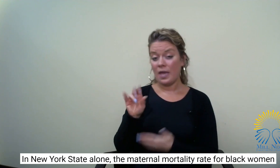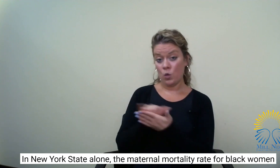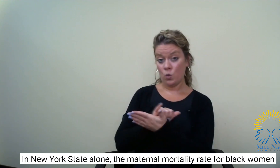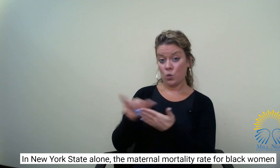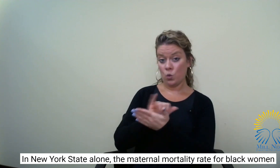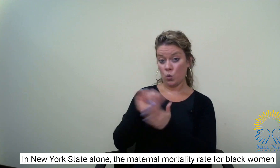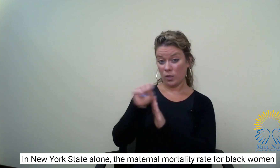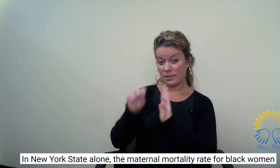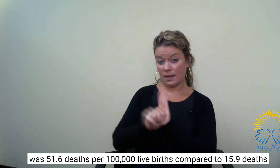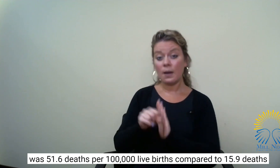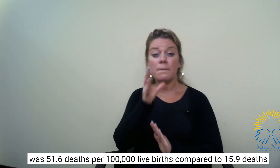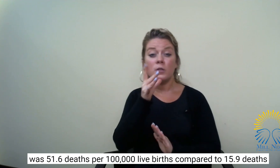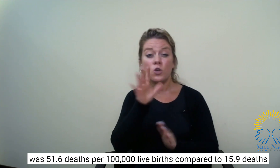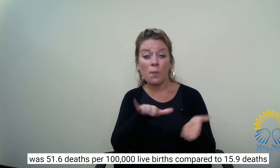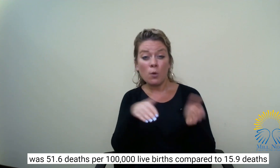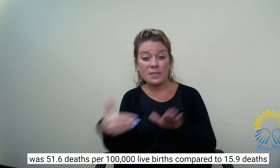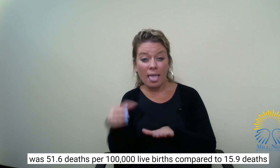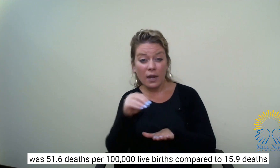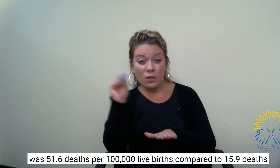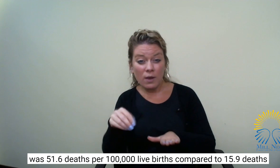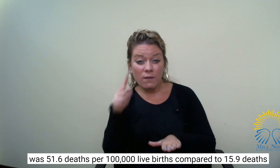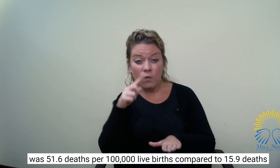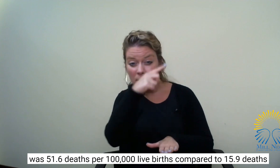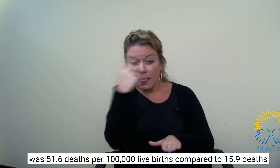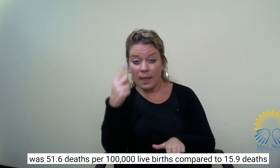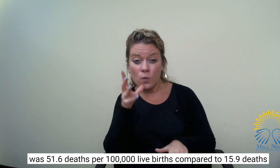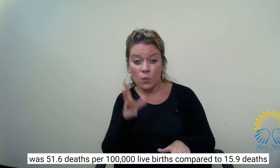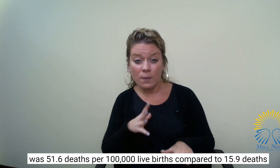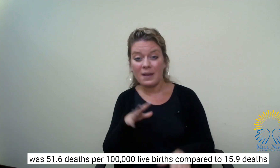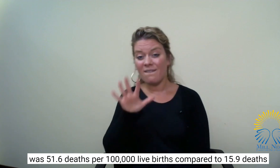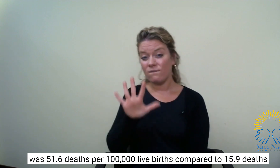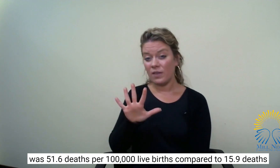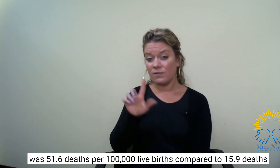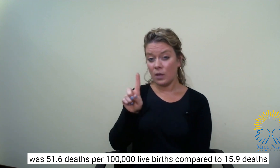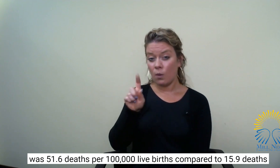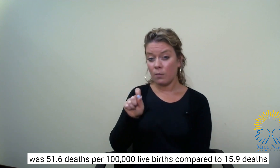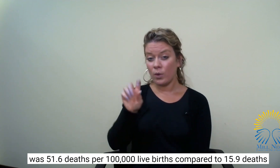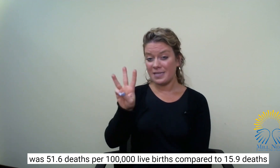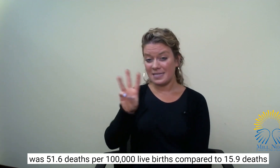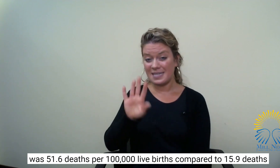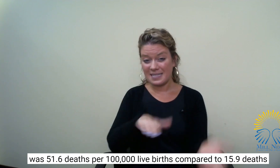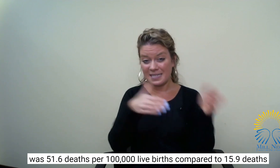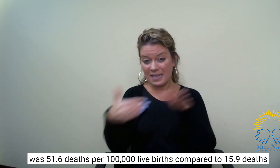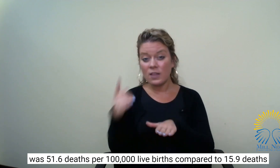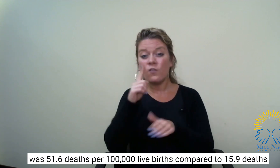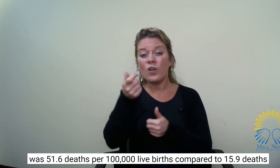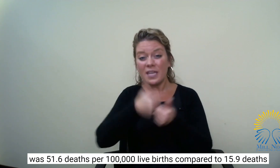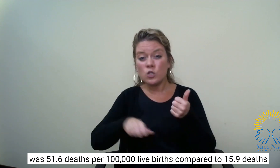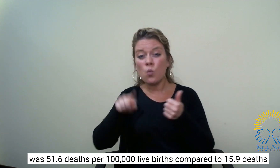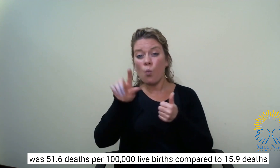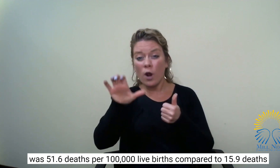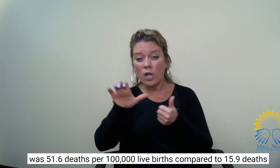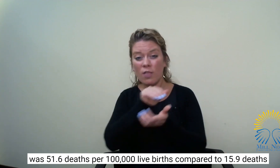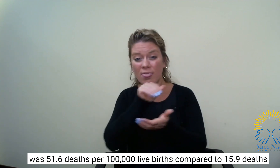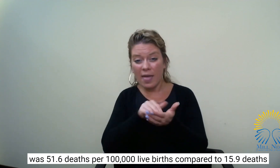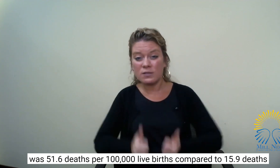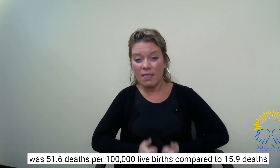Black women was 51.6 deaths per 100,000 live births, compared to